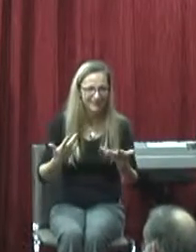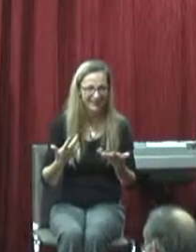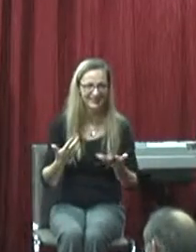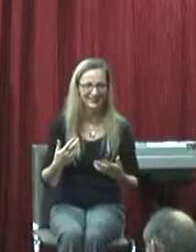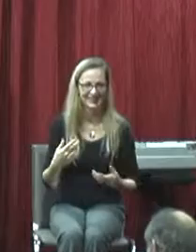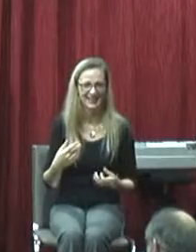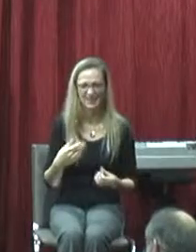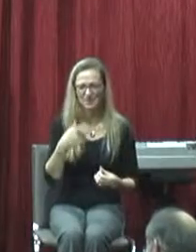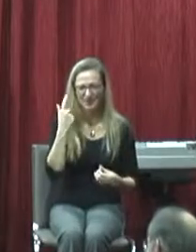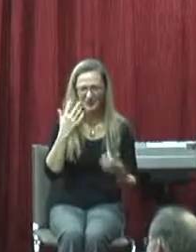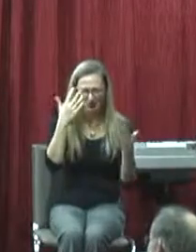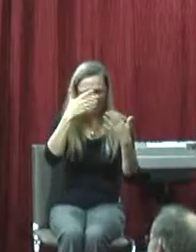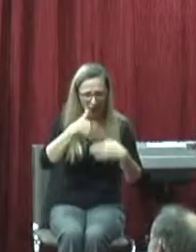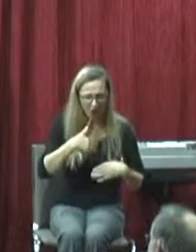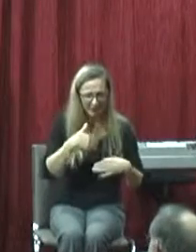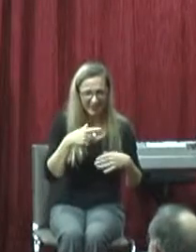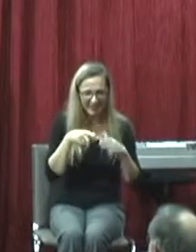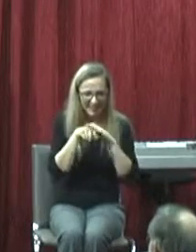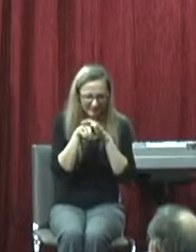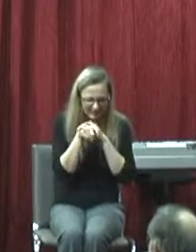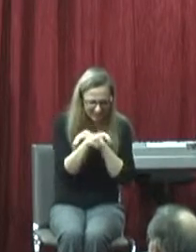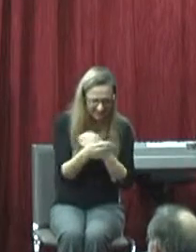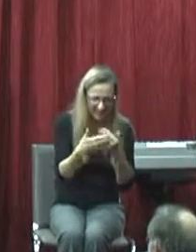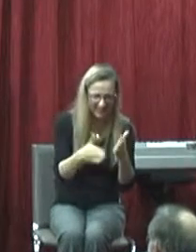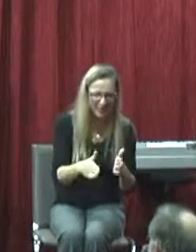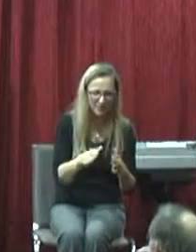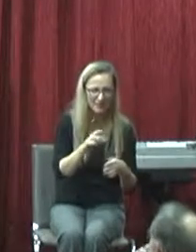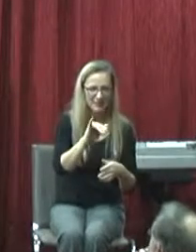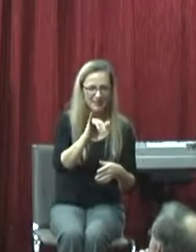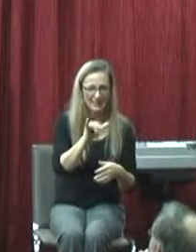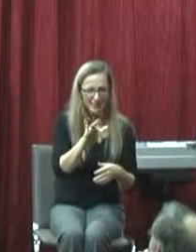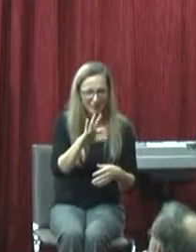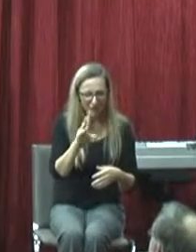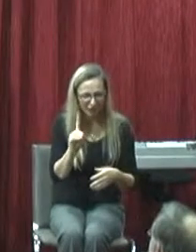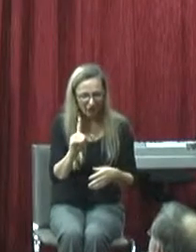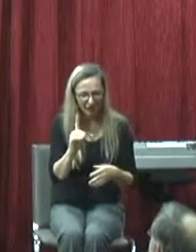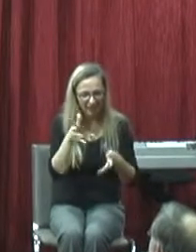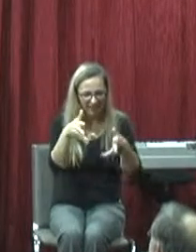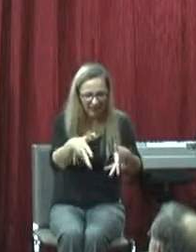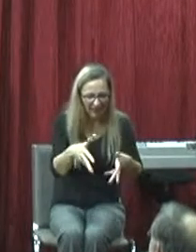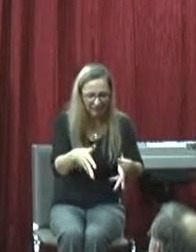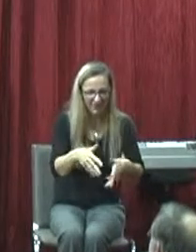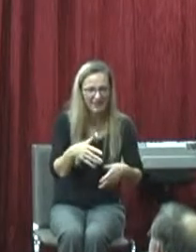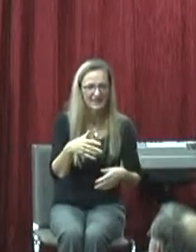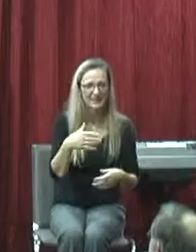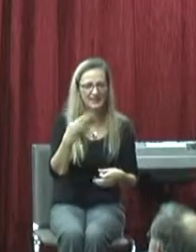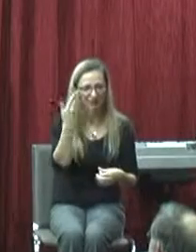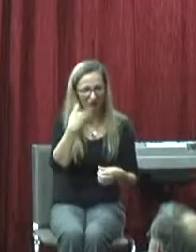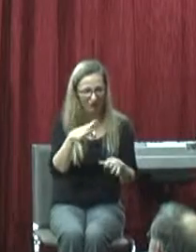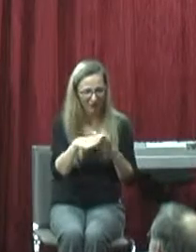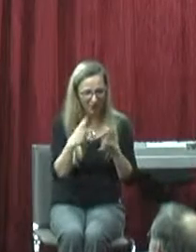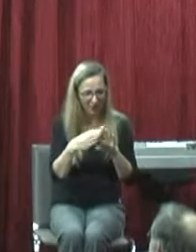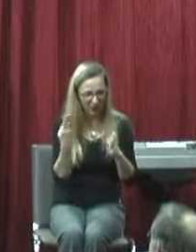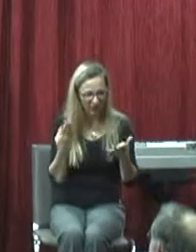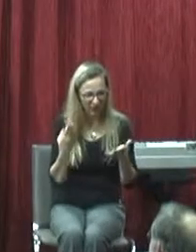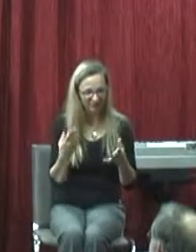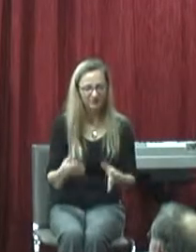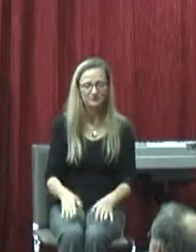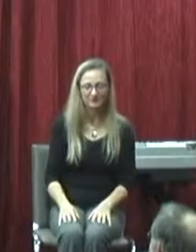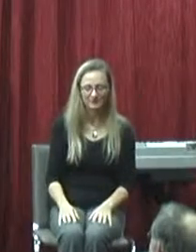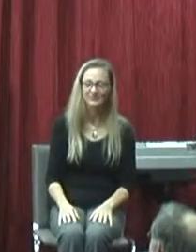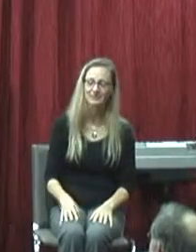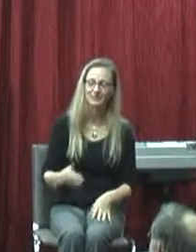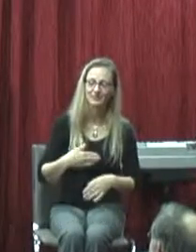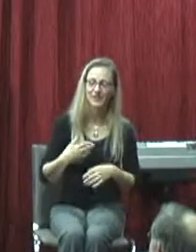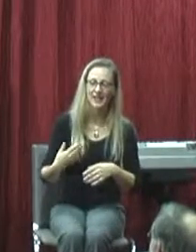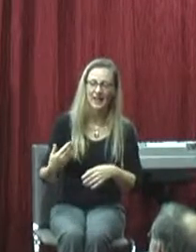and since it was so dark, he snuck into the neighbor's yard and laid the rabbit down on the porch in front of the door. The next day, he was